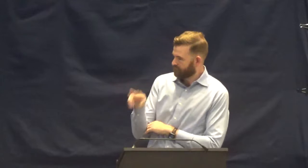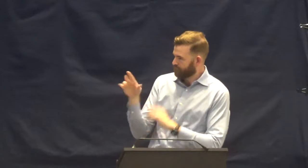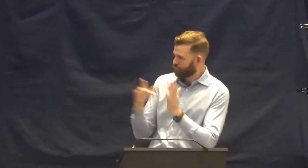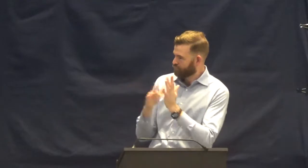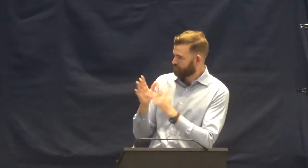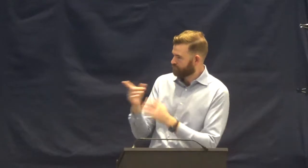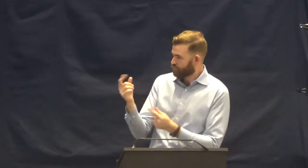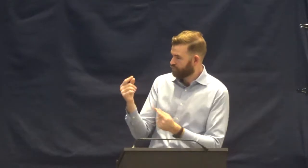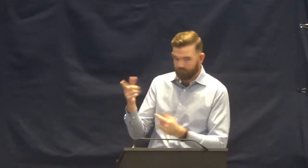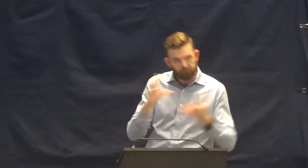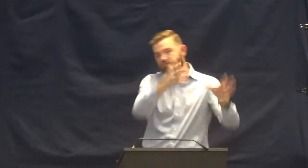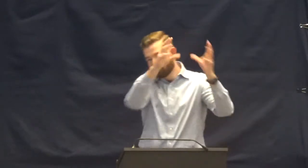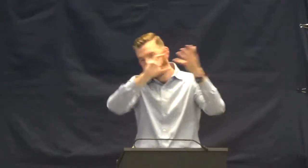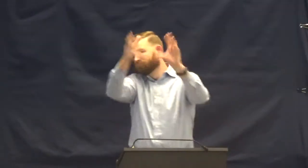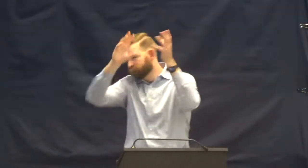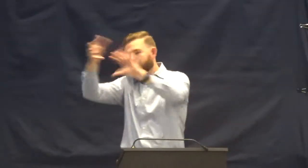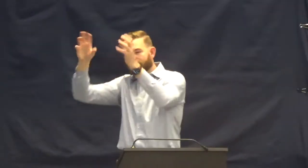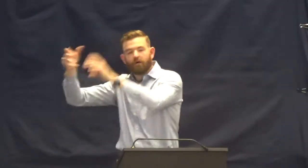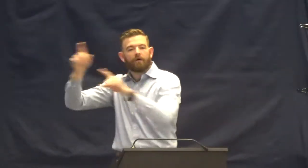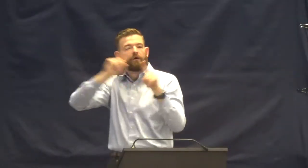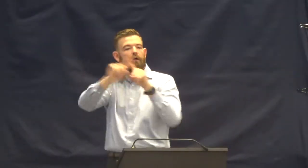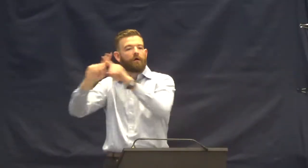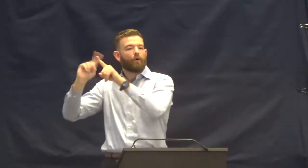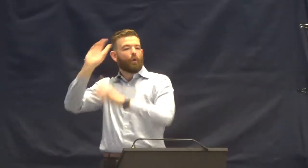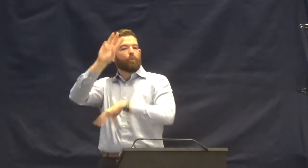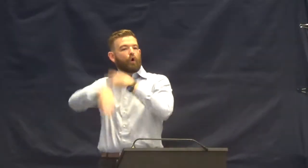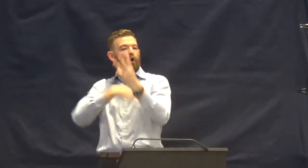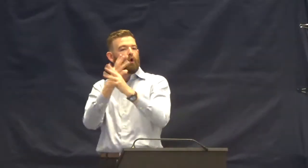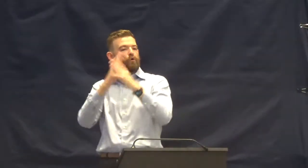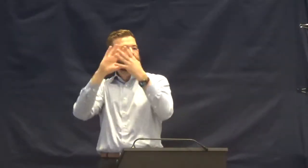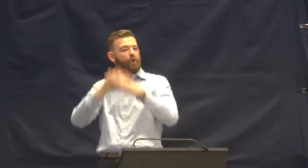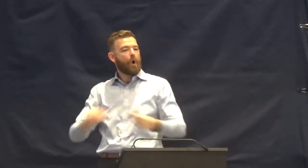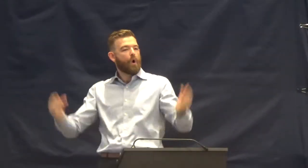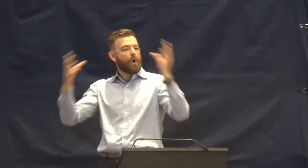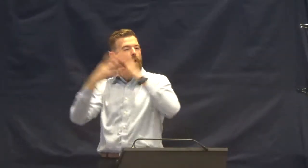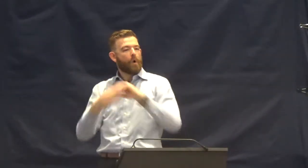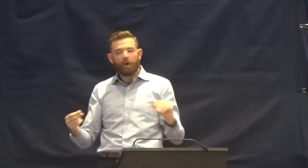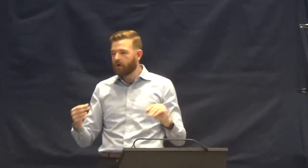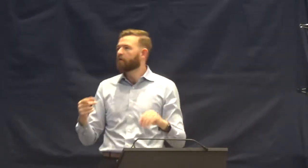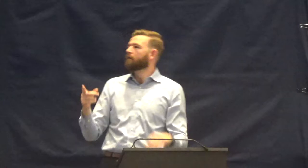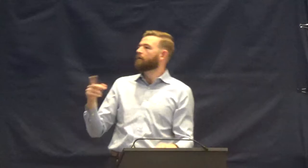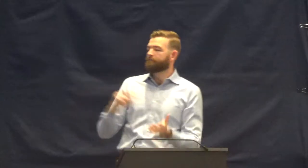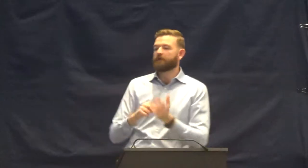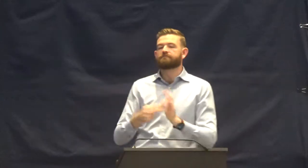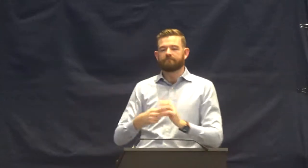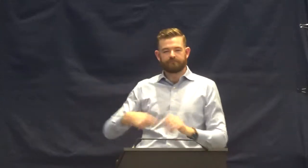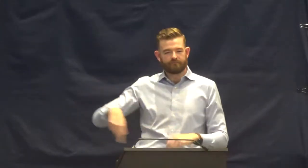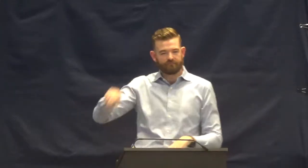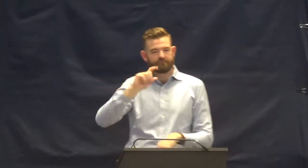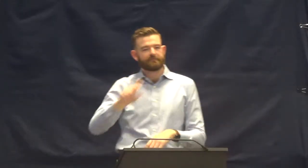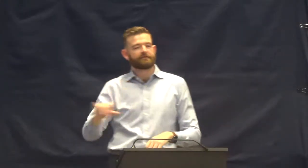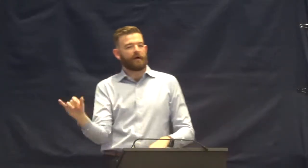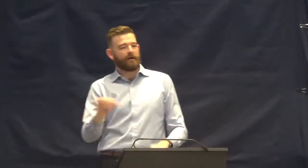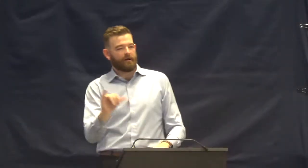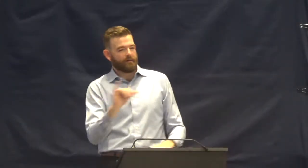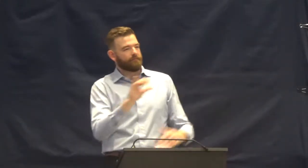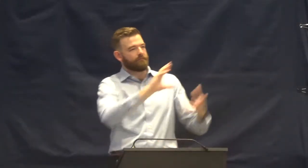all that Jesus has. And you know what Jesus did? He interrupted most of society's